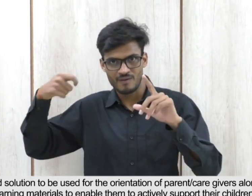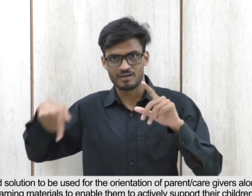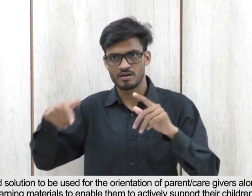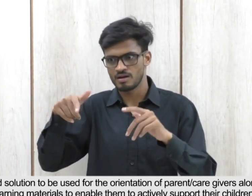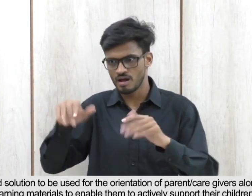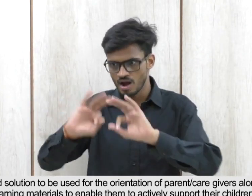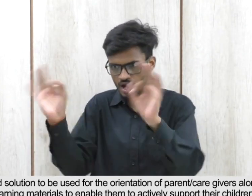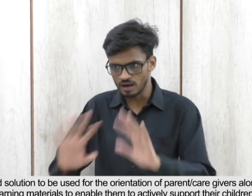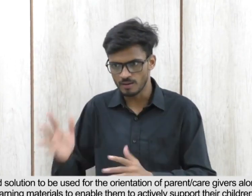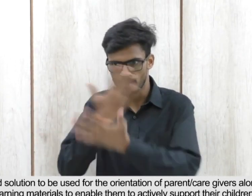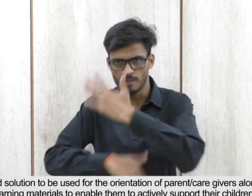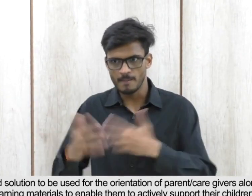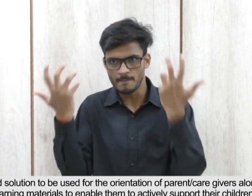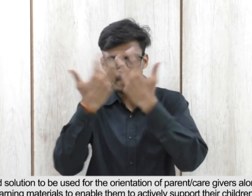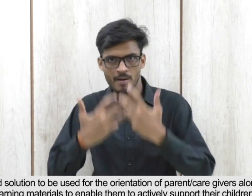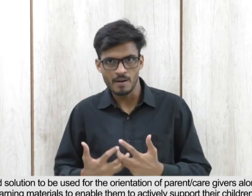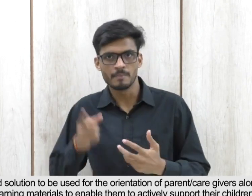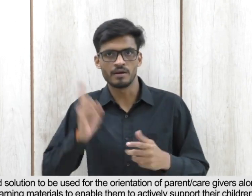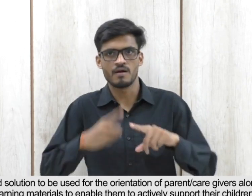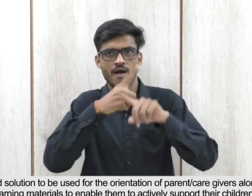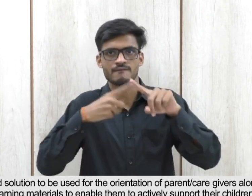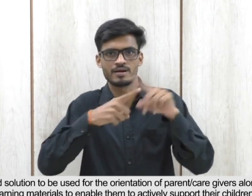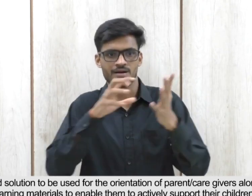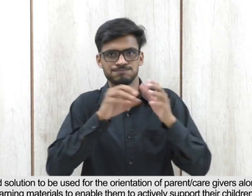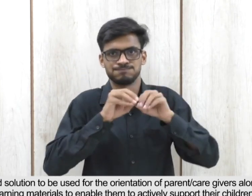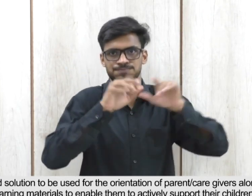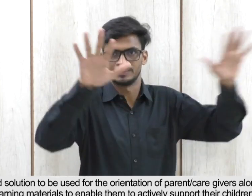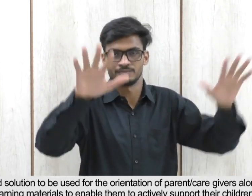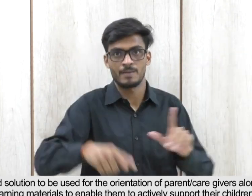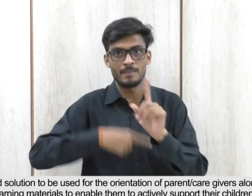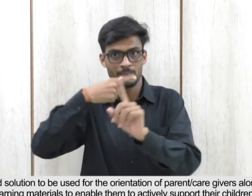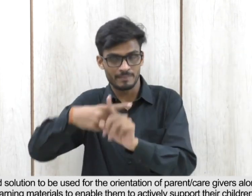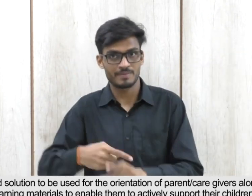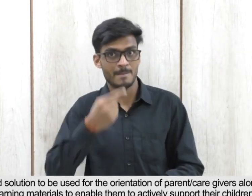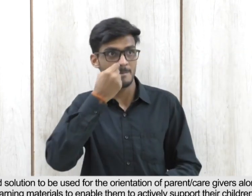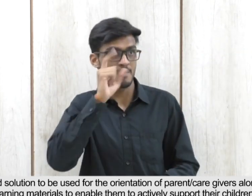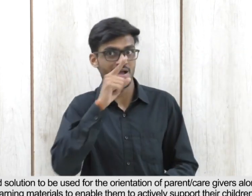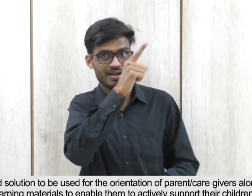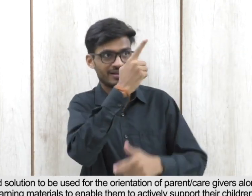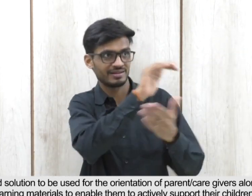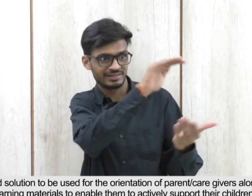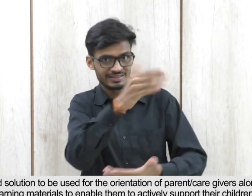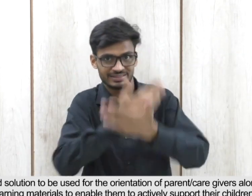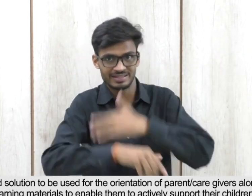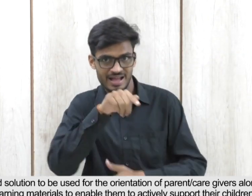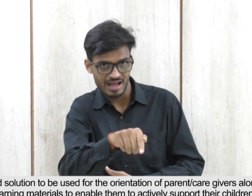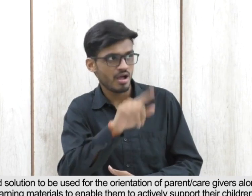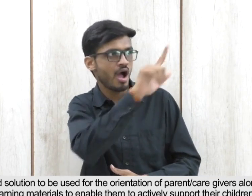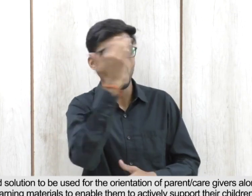Technology-based solution to be used for the orientation of parent and caregivers along with wide-scale dissemination